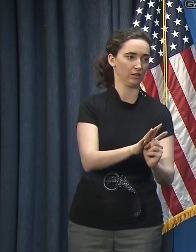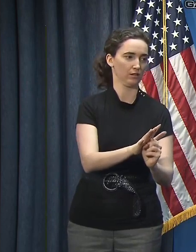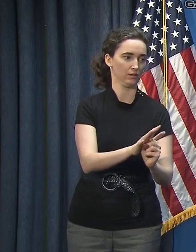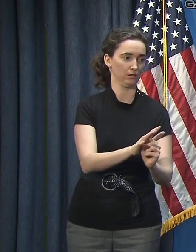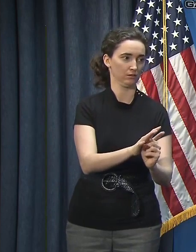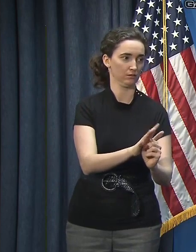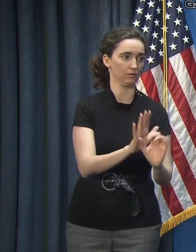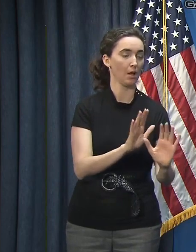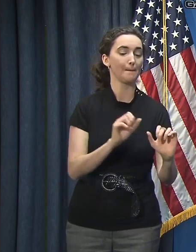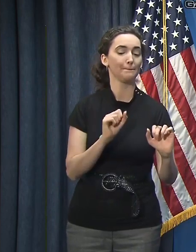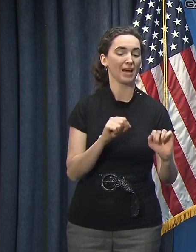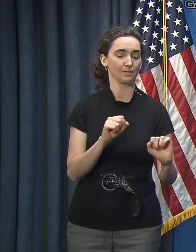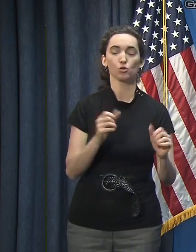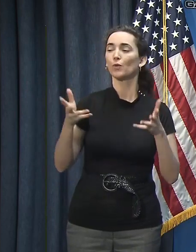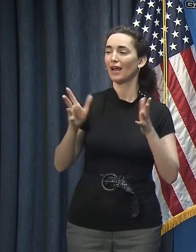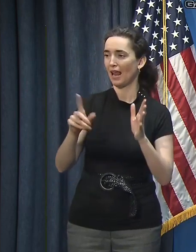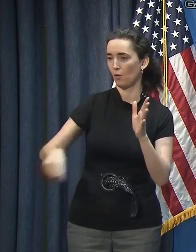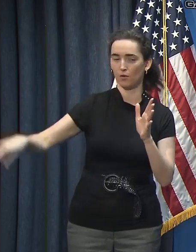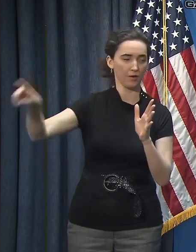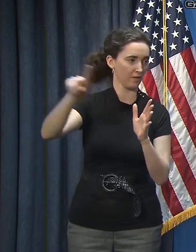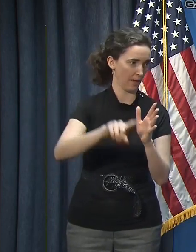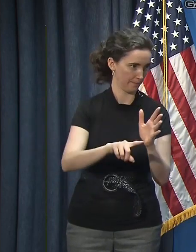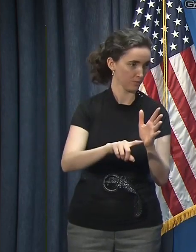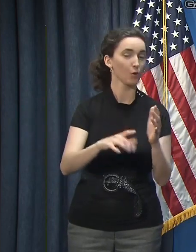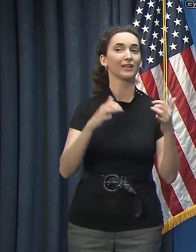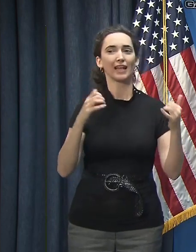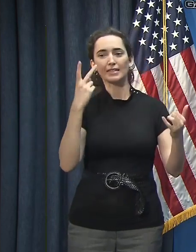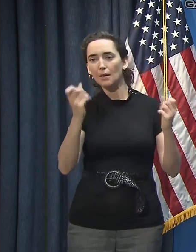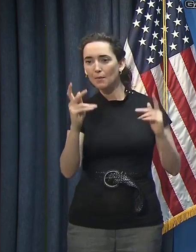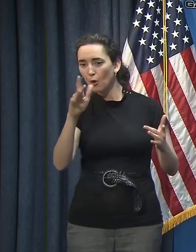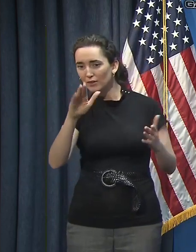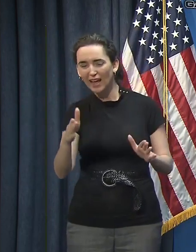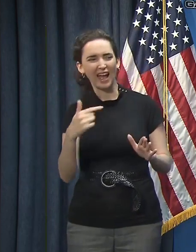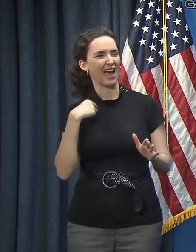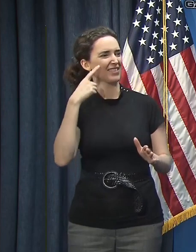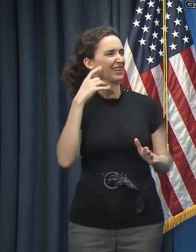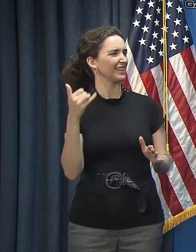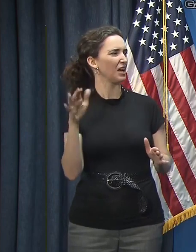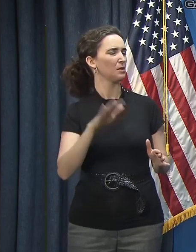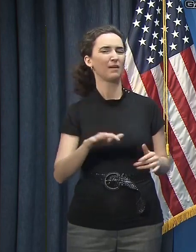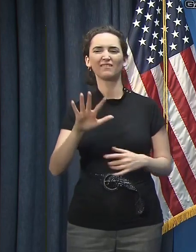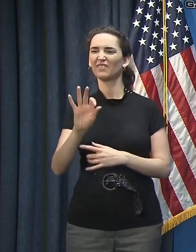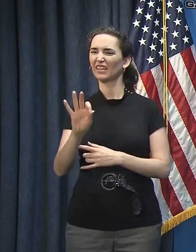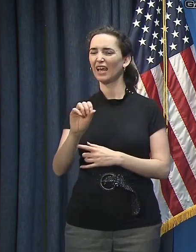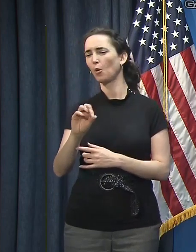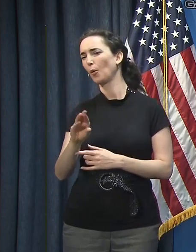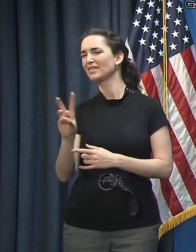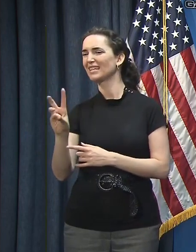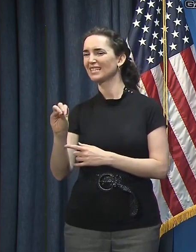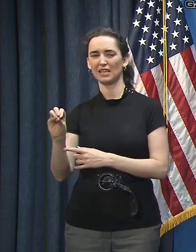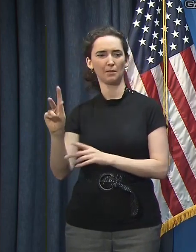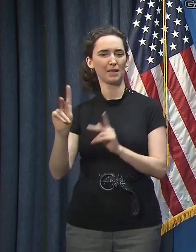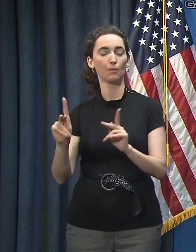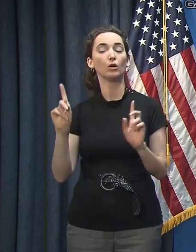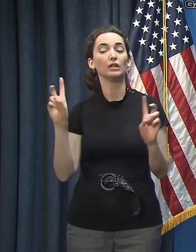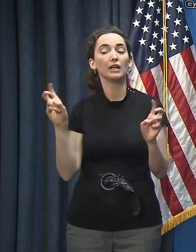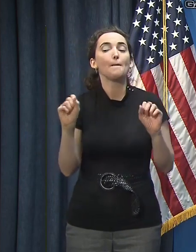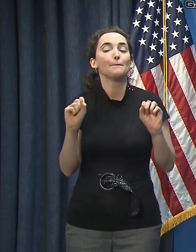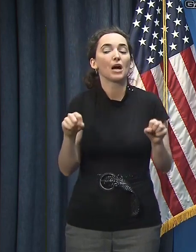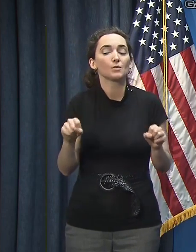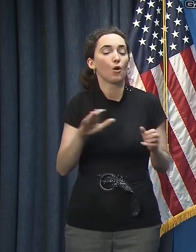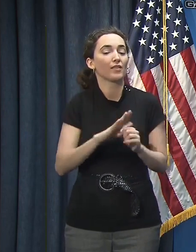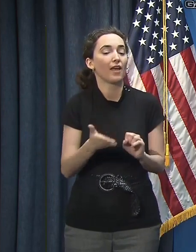gave that authority and looking through the number of deaths, we only have, again, I think it's something like 59 or 60 probable